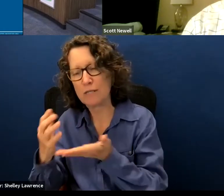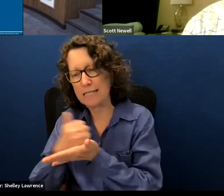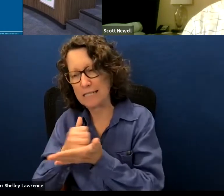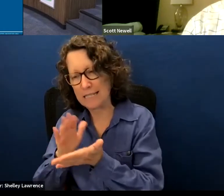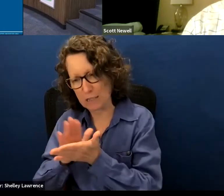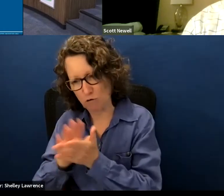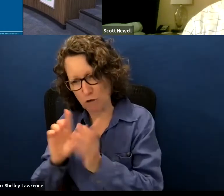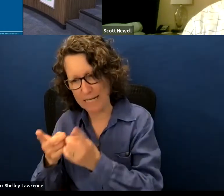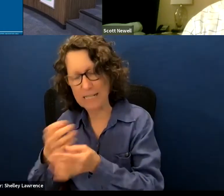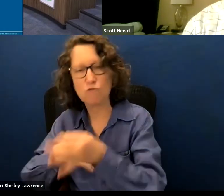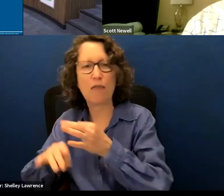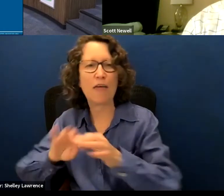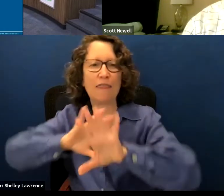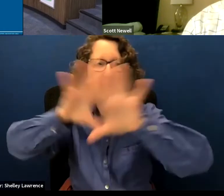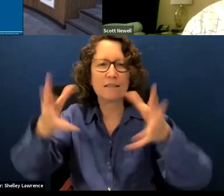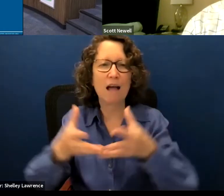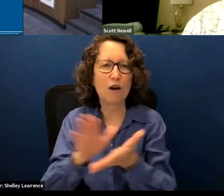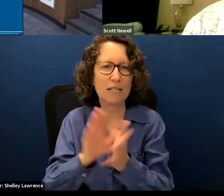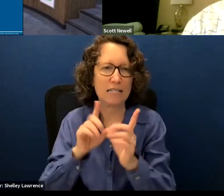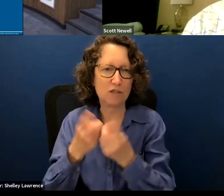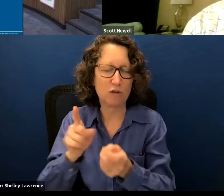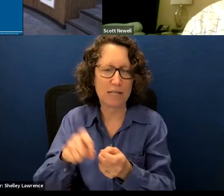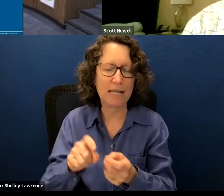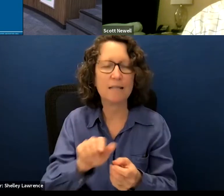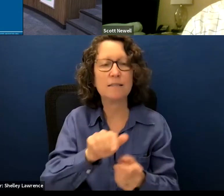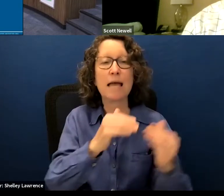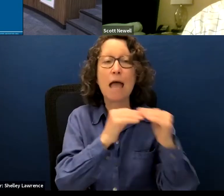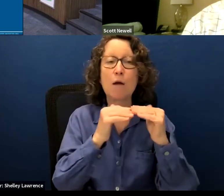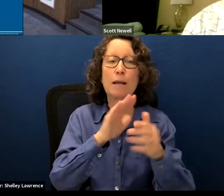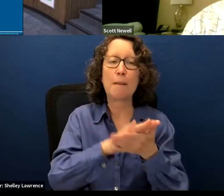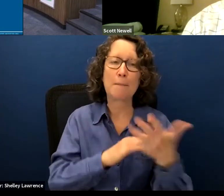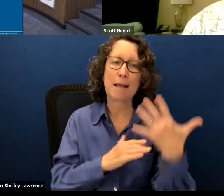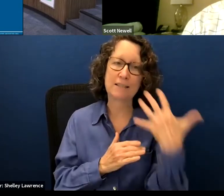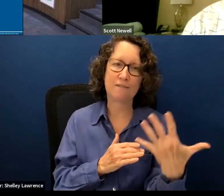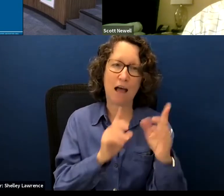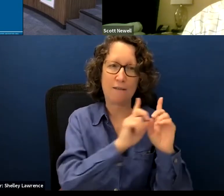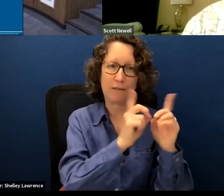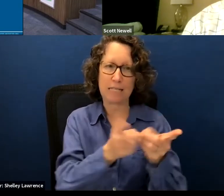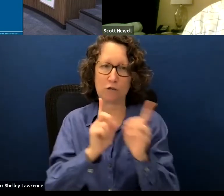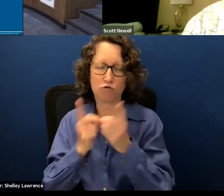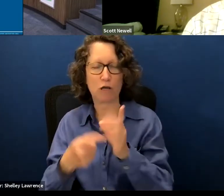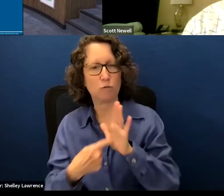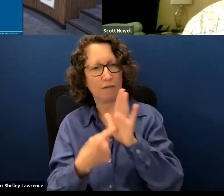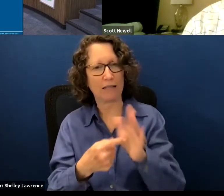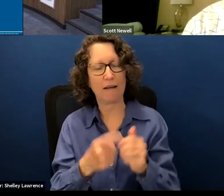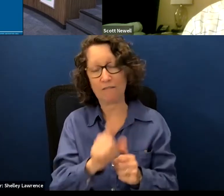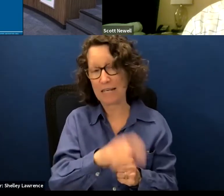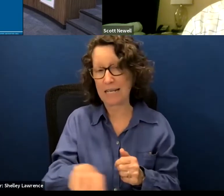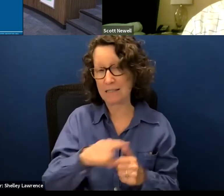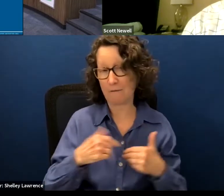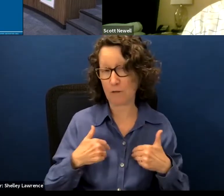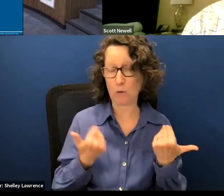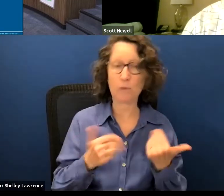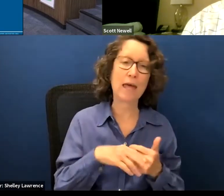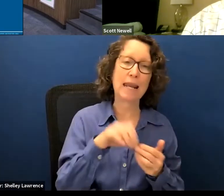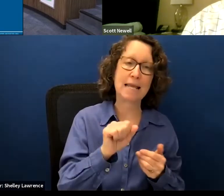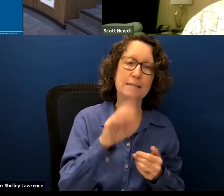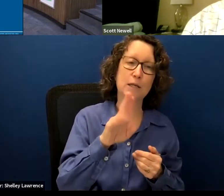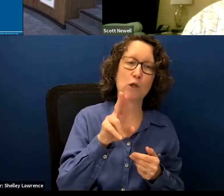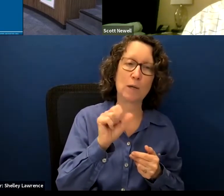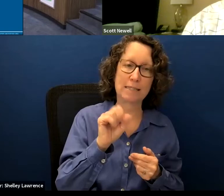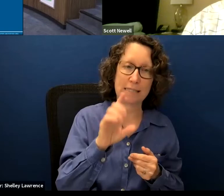school needs. On the other hand, our equity map has 5 districts, and it is reflective of the needs of youth at